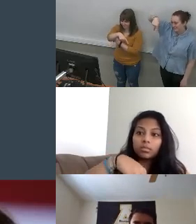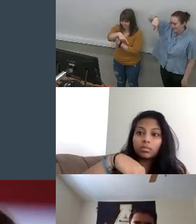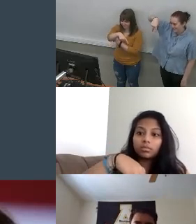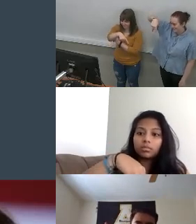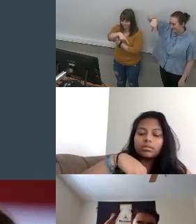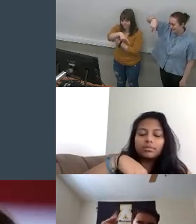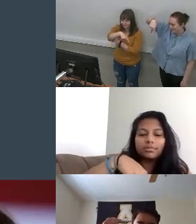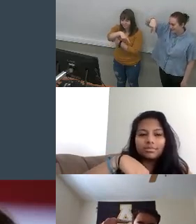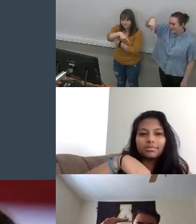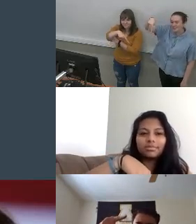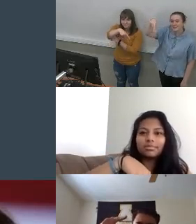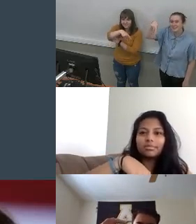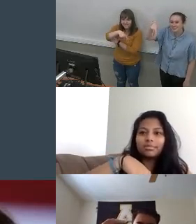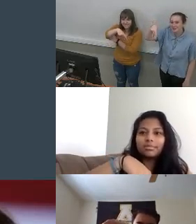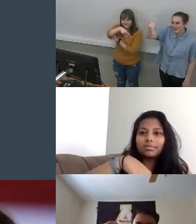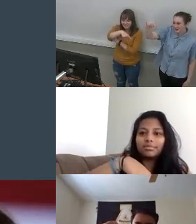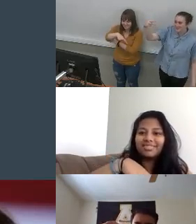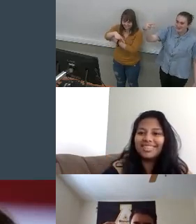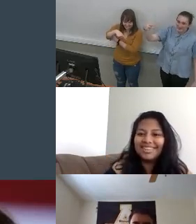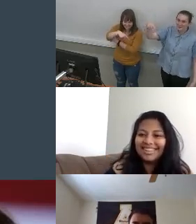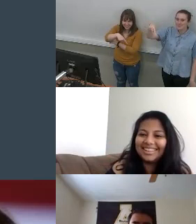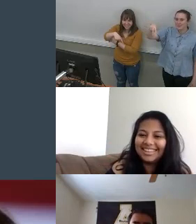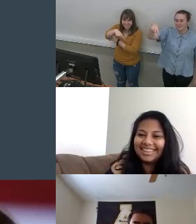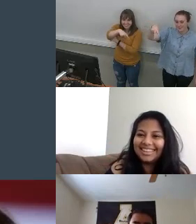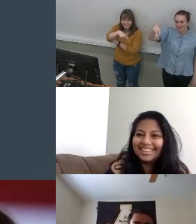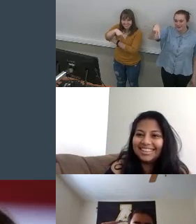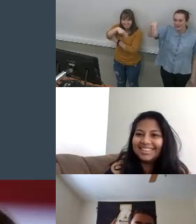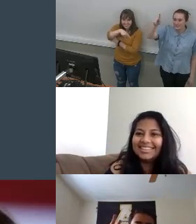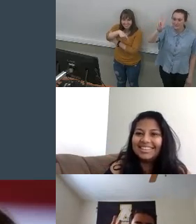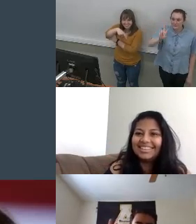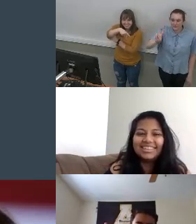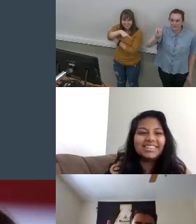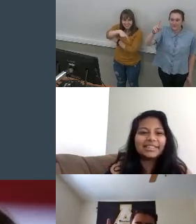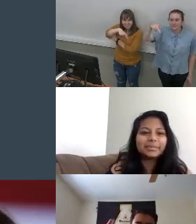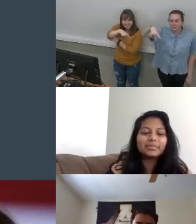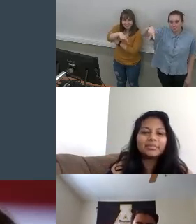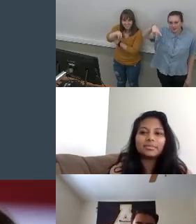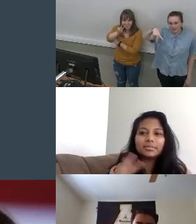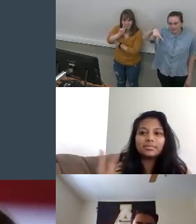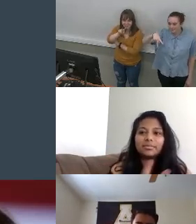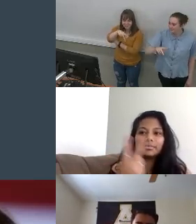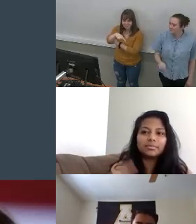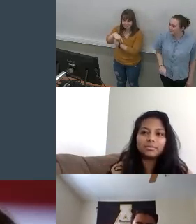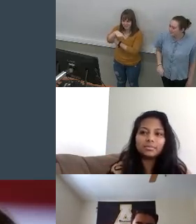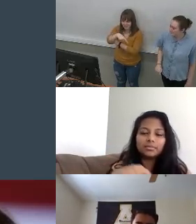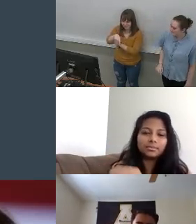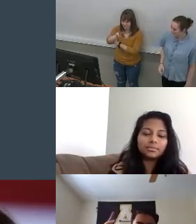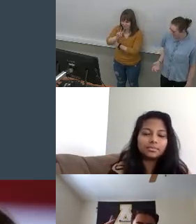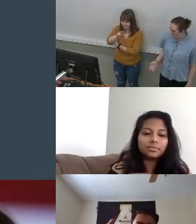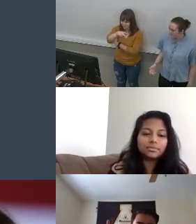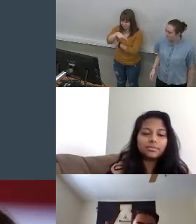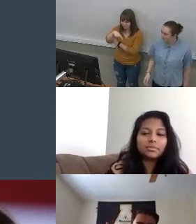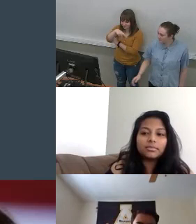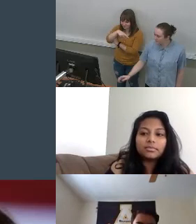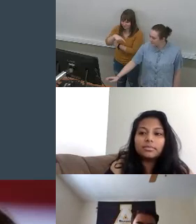pees. It's a little graphic, but it helps me to remember it. So VP.